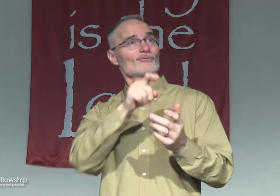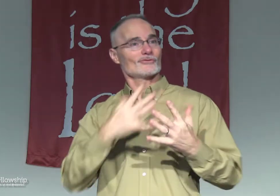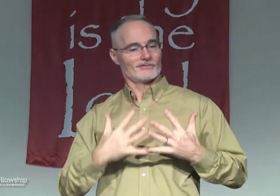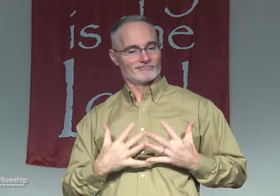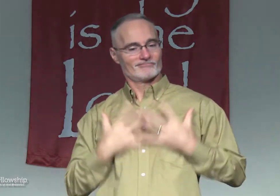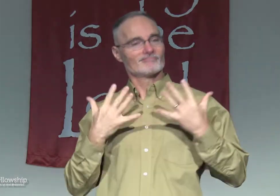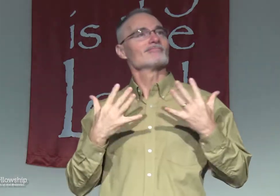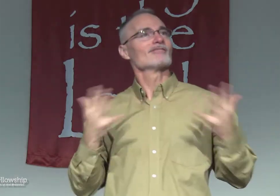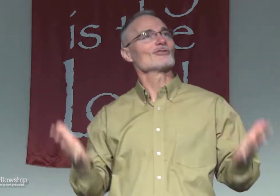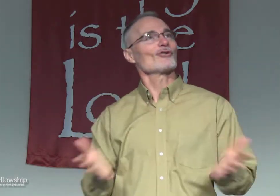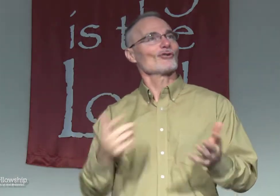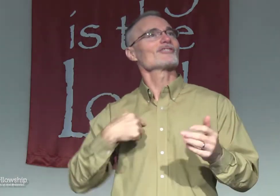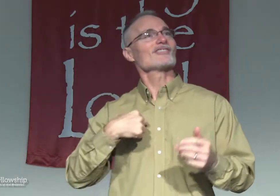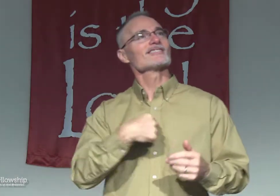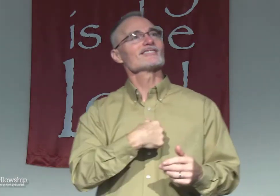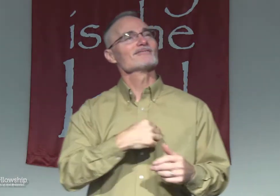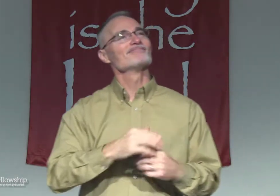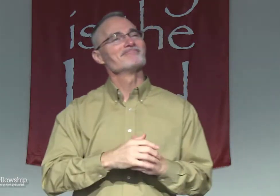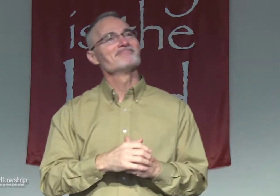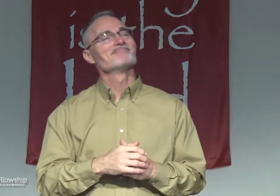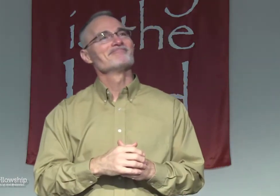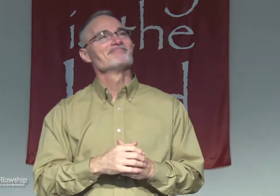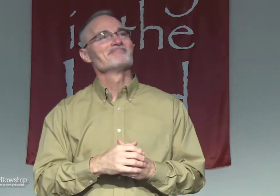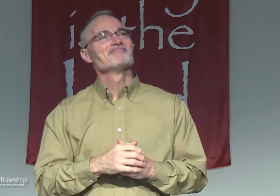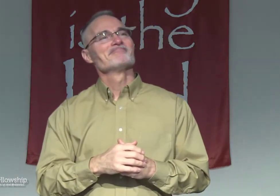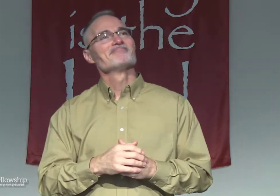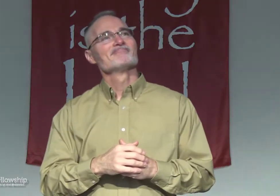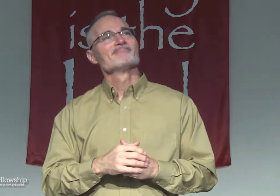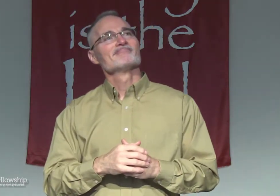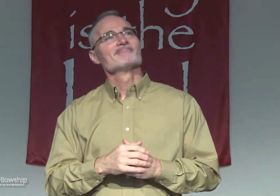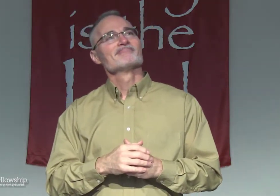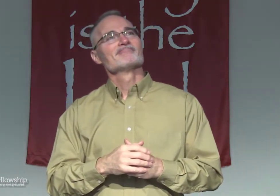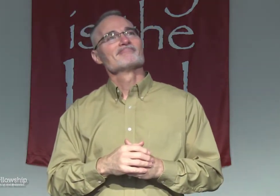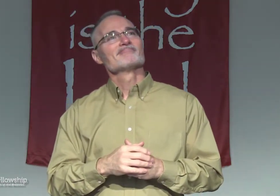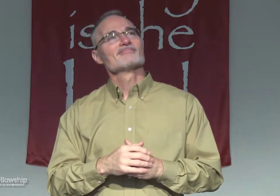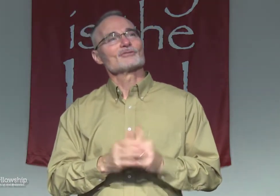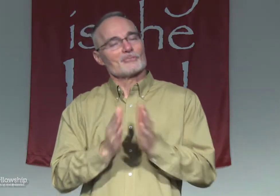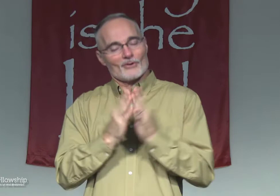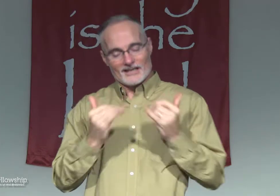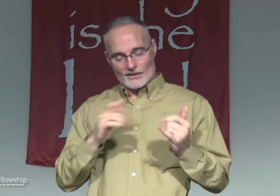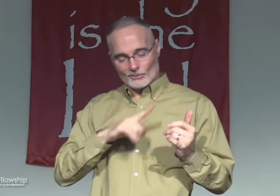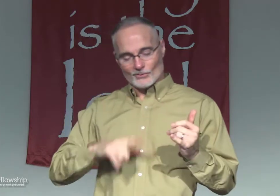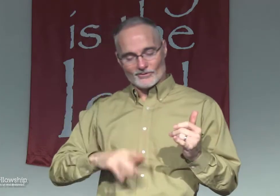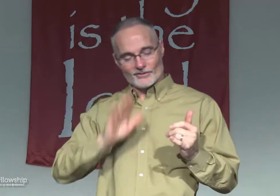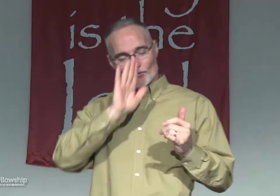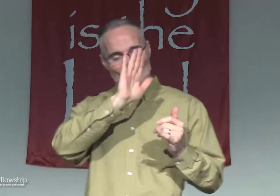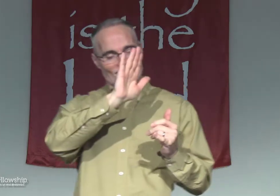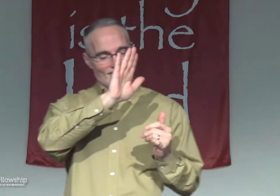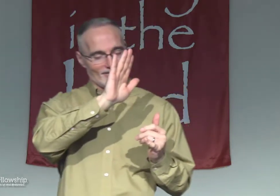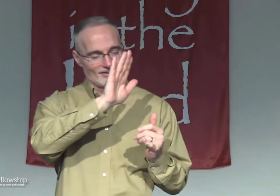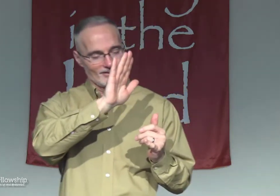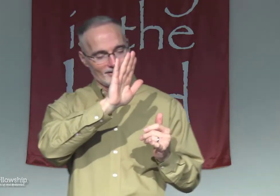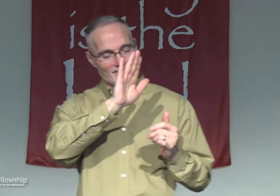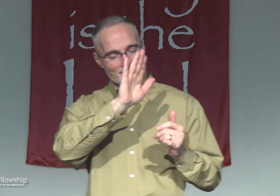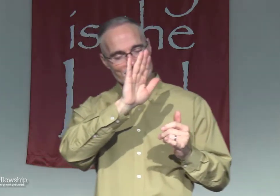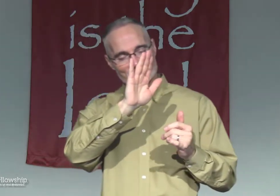That fact, that truth, should encourage us and inspire us. And we just pray now, Lord,